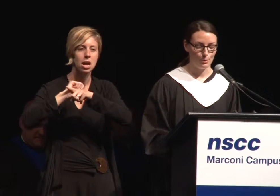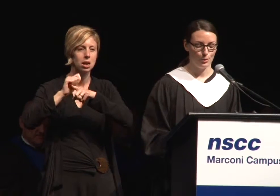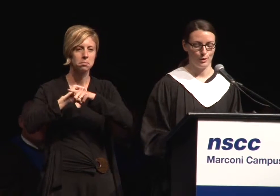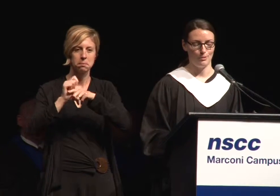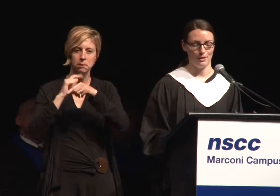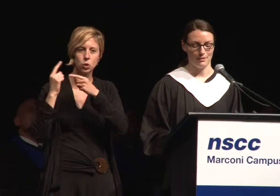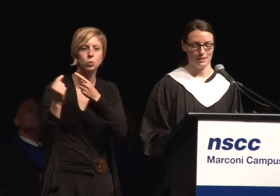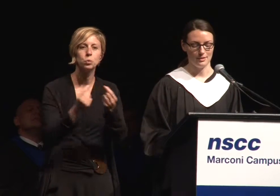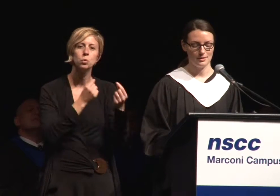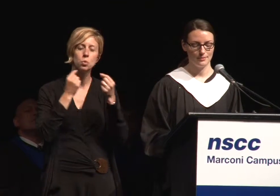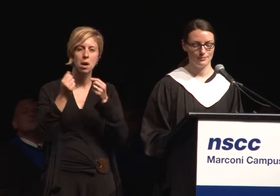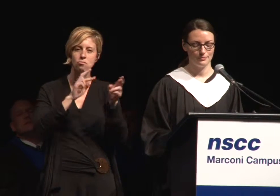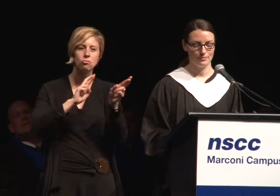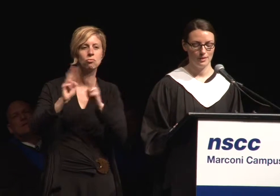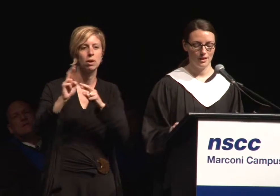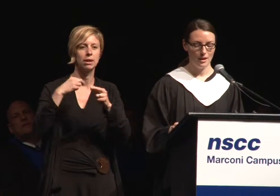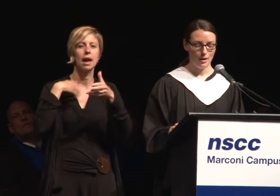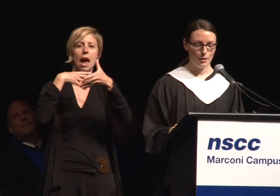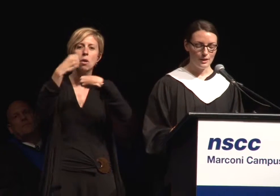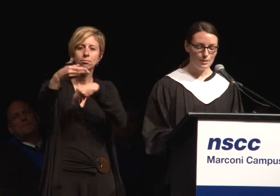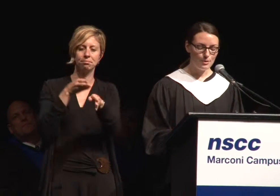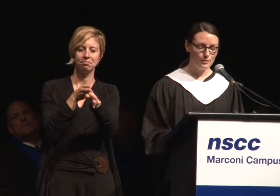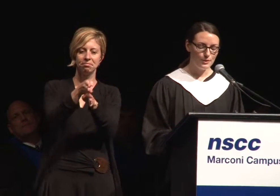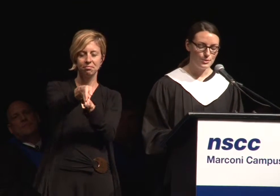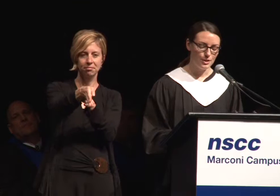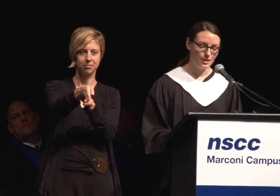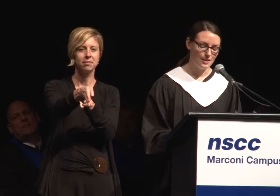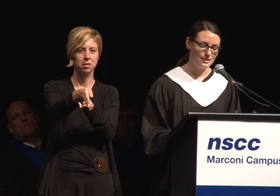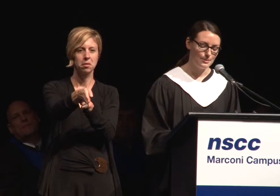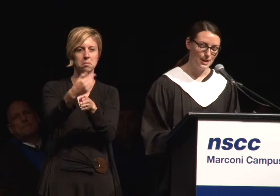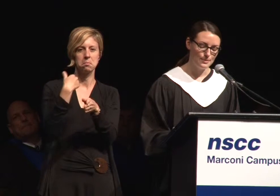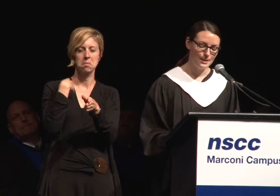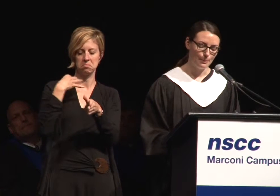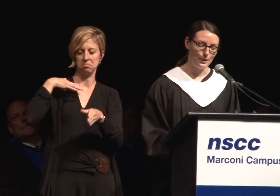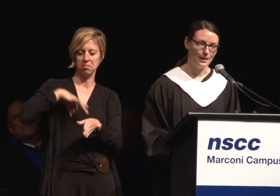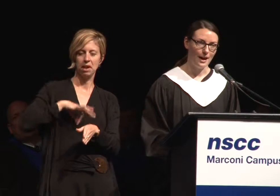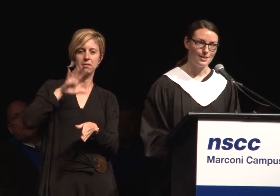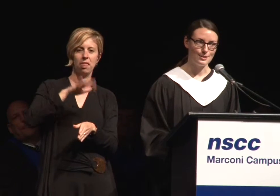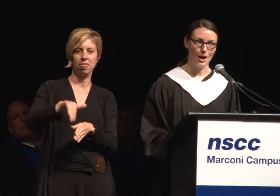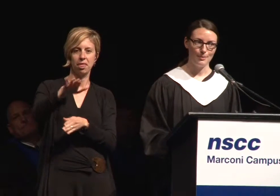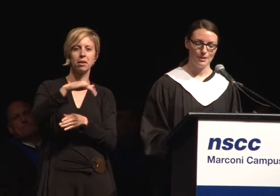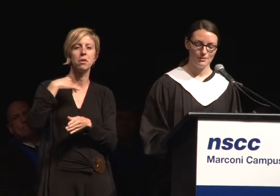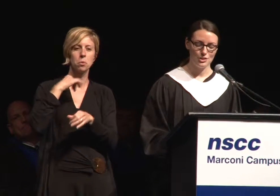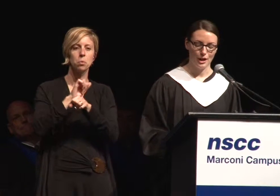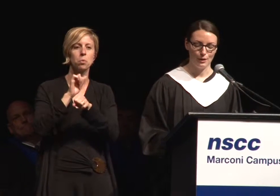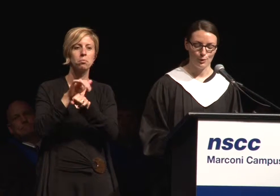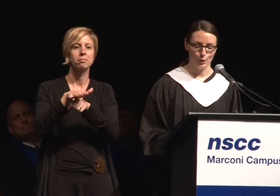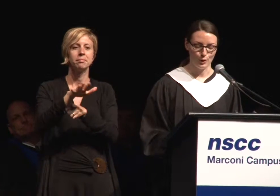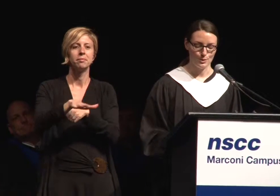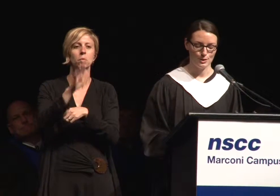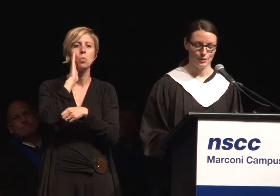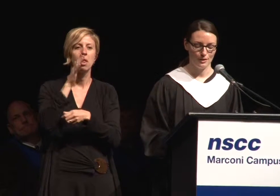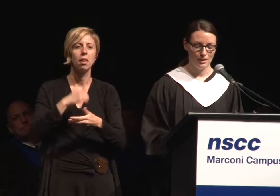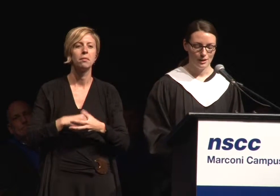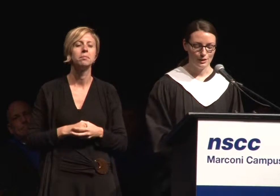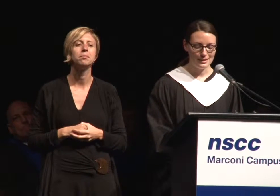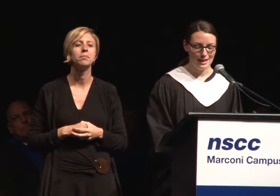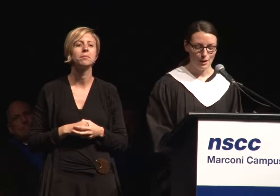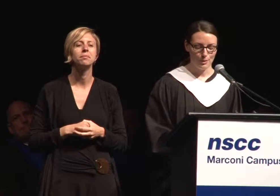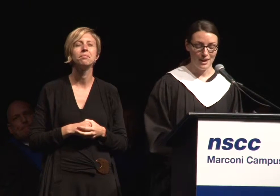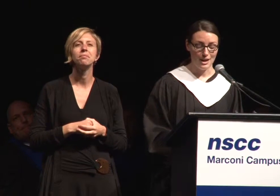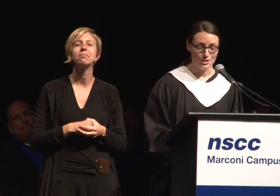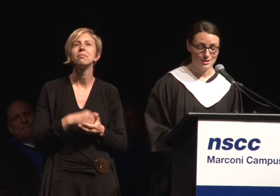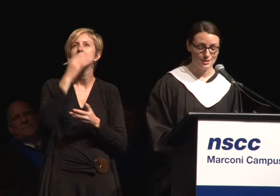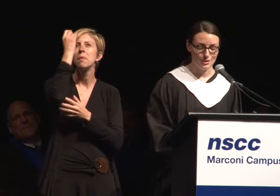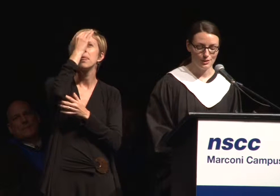any employer in my field. Thinking about the future is sometimes like being at the top of a giant roller coaster, looking